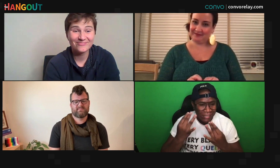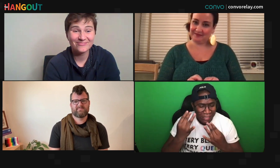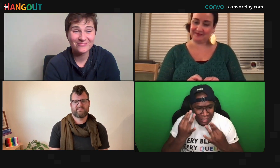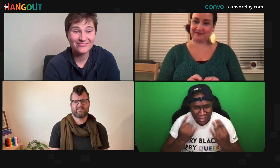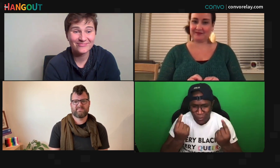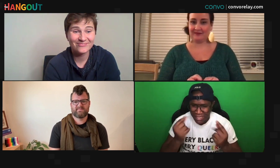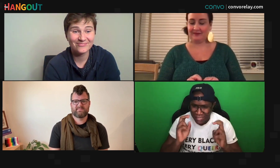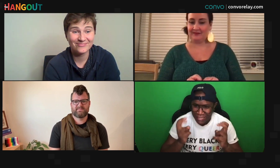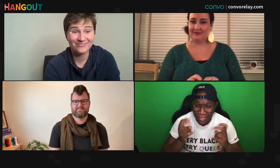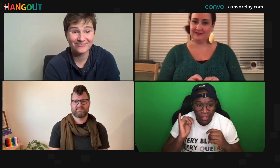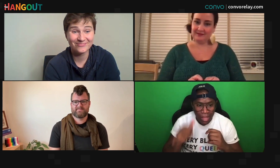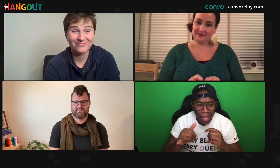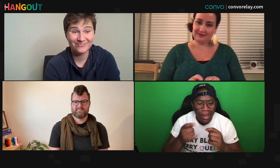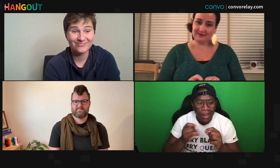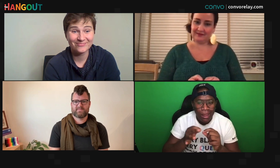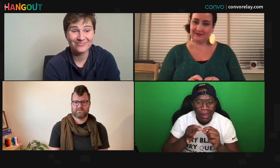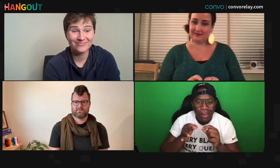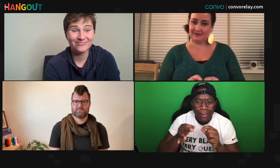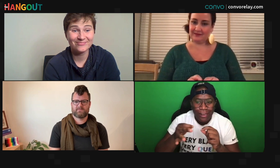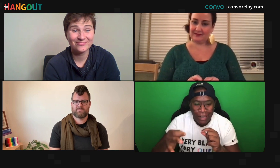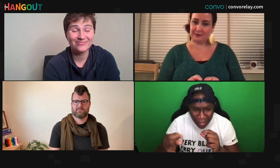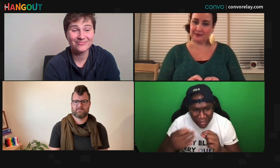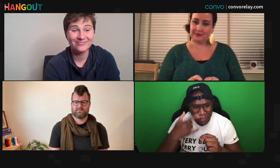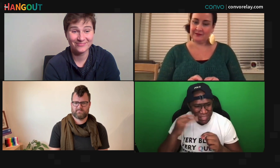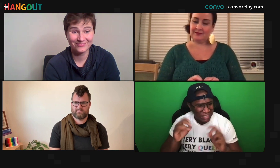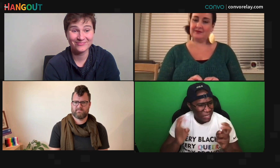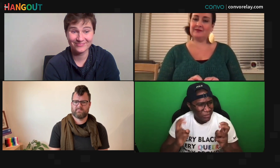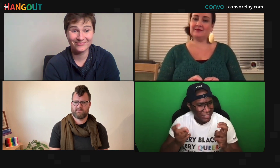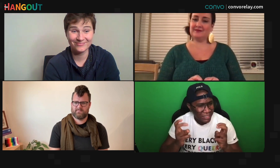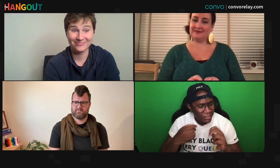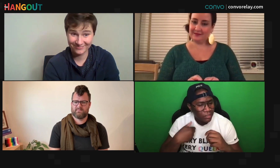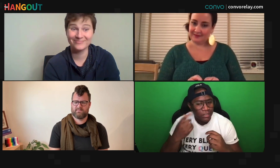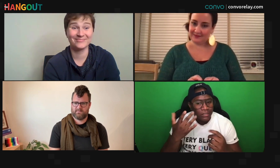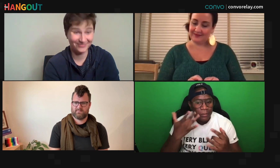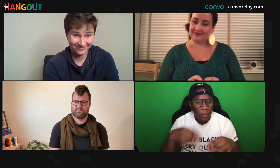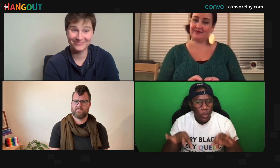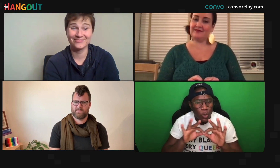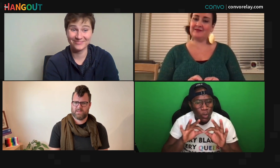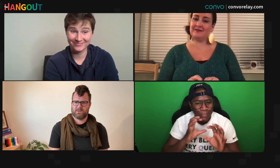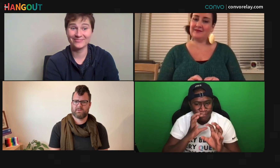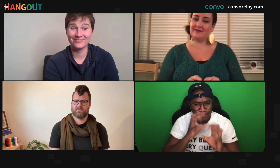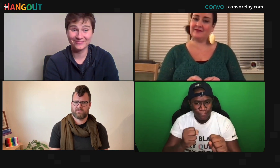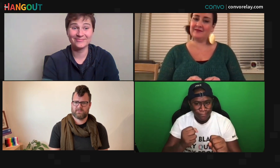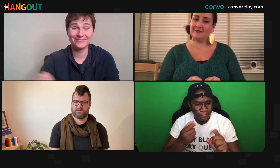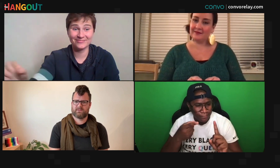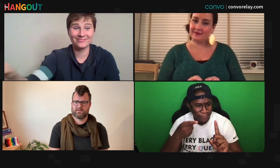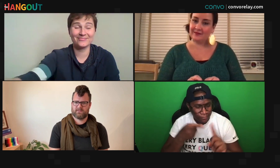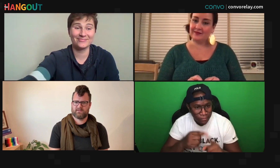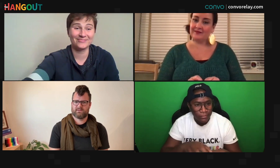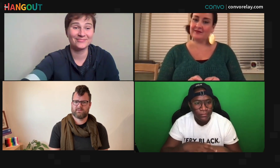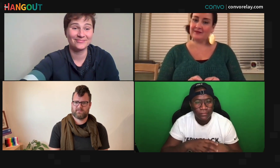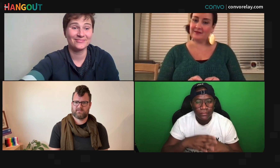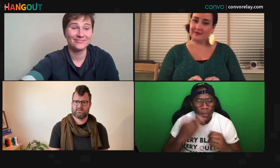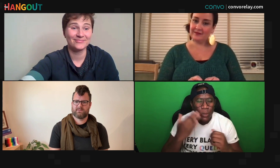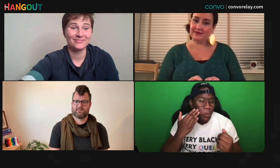a title, the right title. And that actually is what delayed me a little bit because I wanted to make sure that I had an